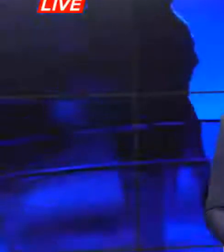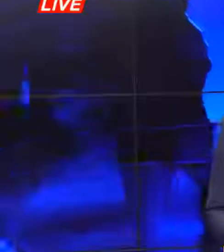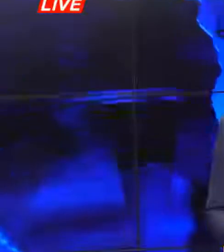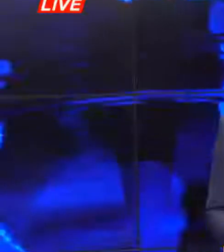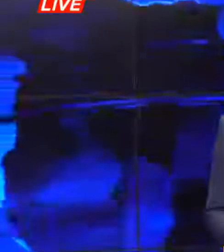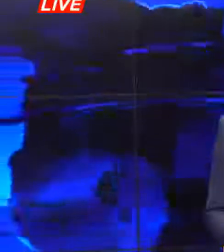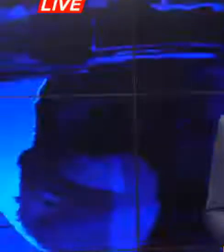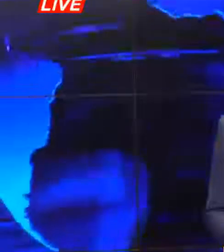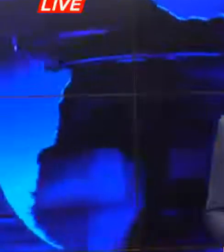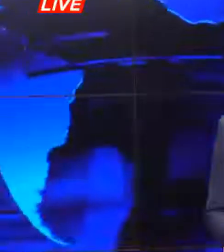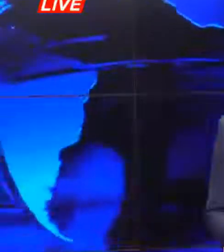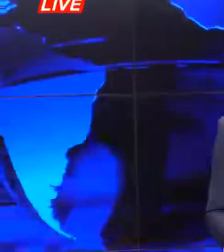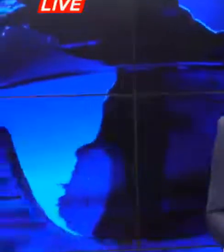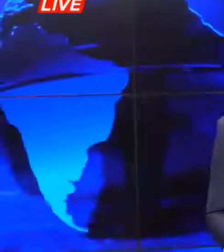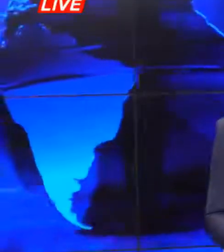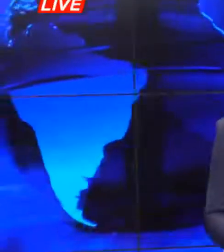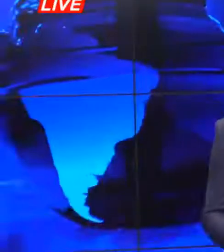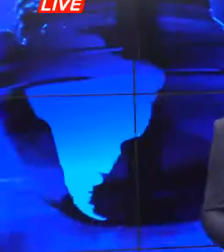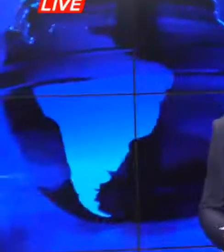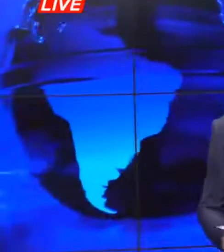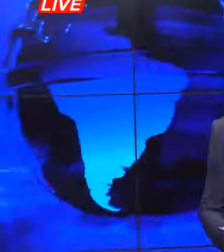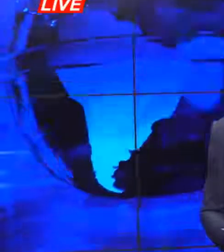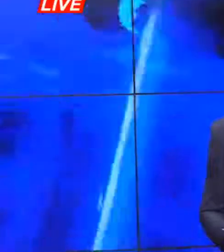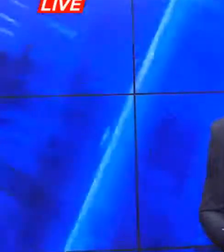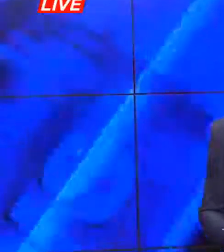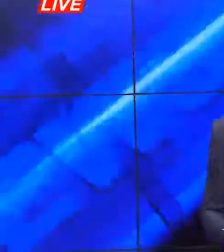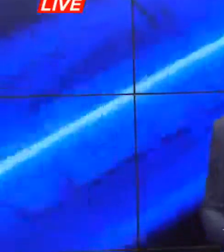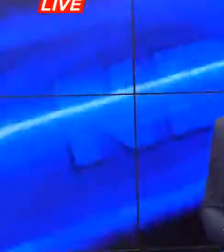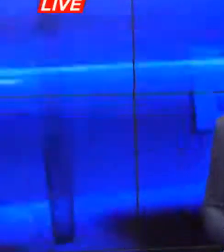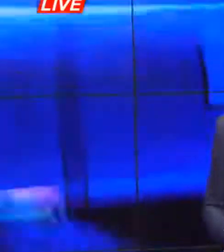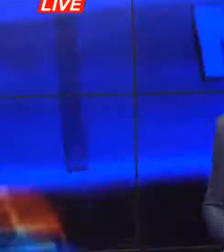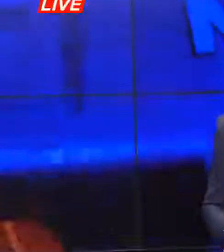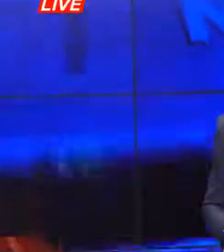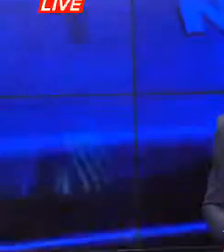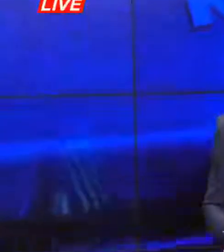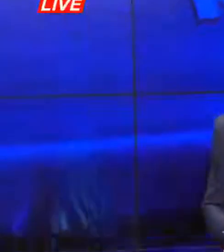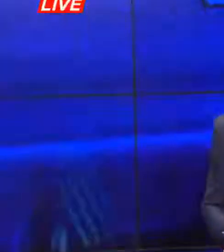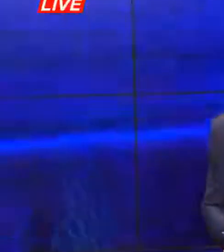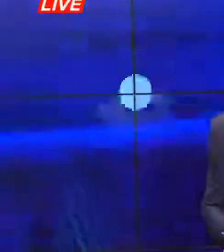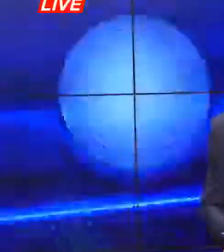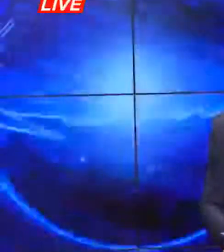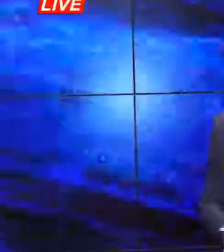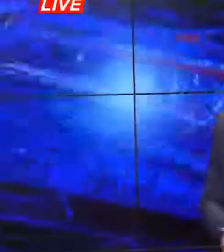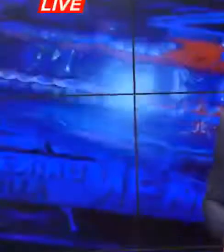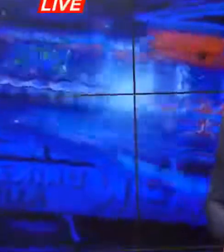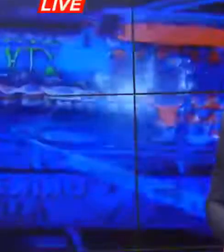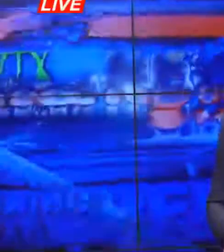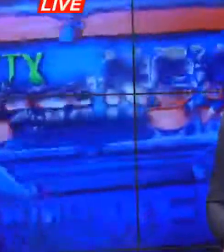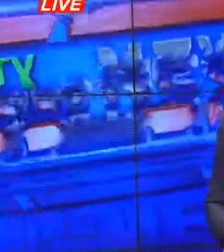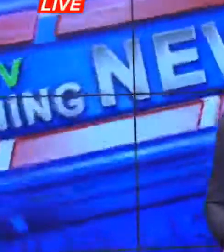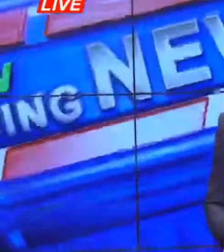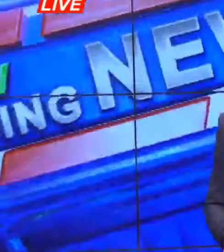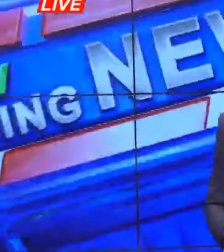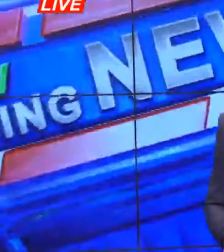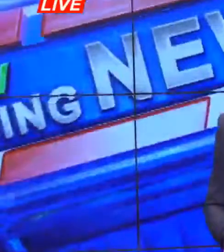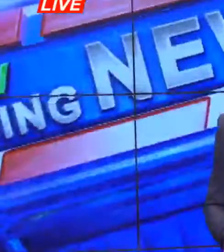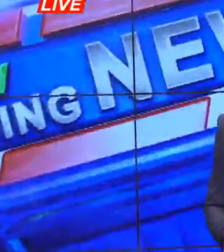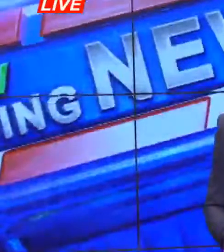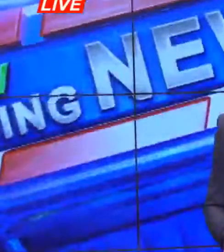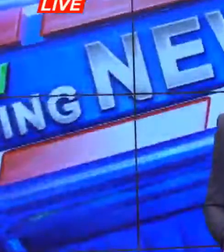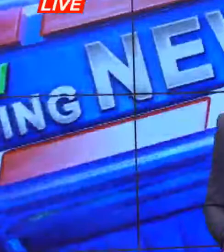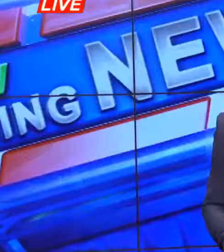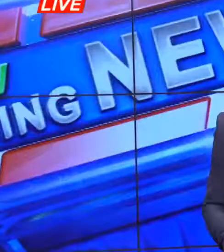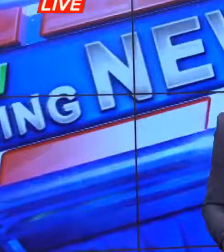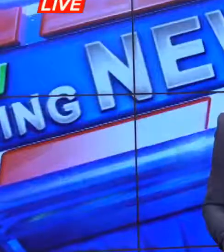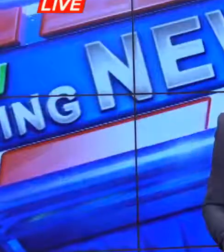Eye virology department in penio dano. Eye Professor William Kwabena Ampofo akasano wachiremua. Wachase nanse binu mkekase uko